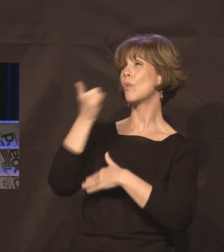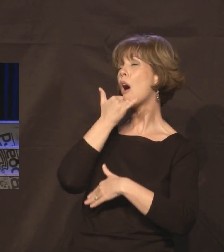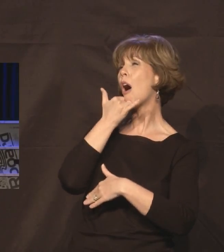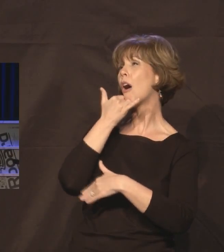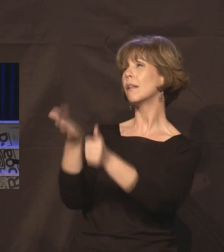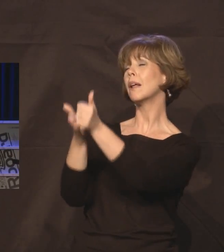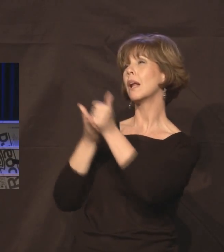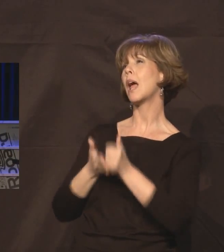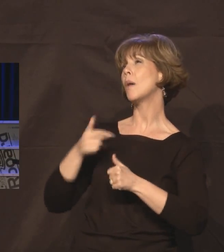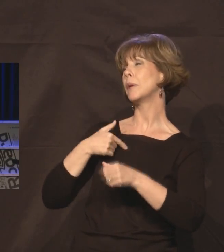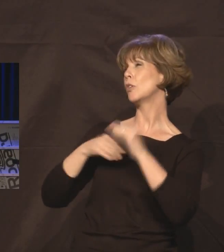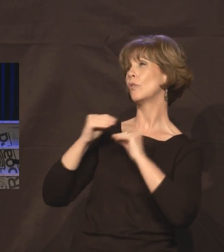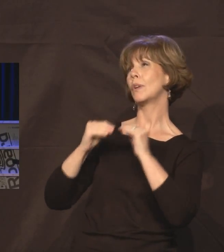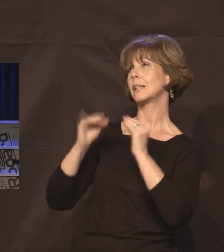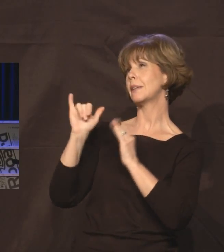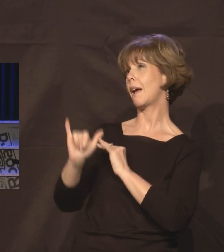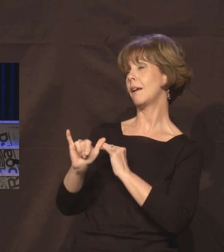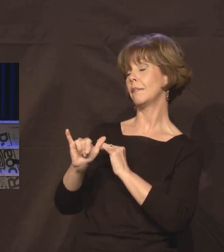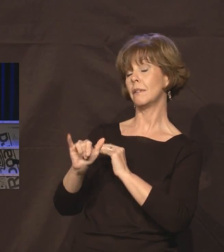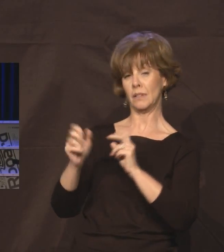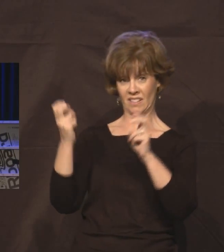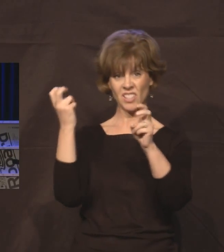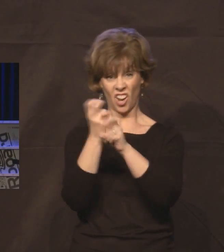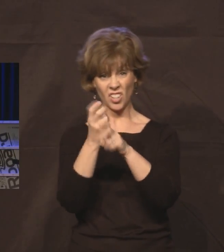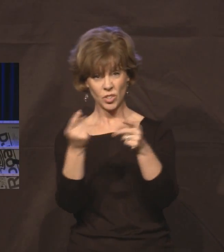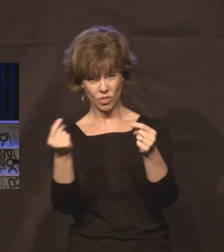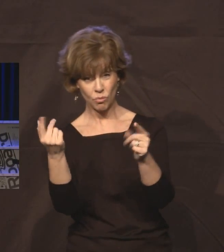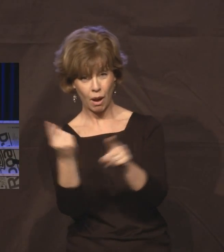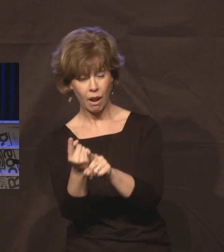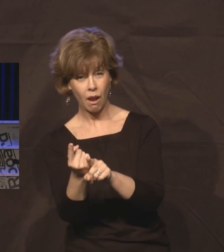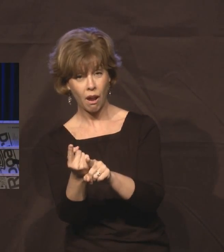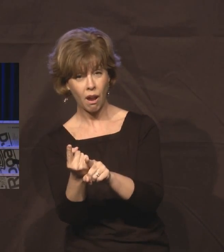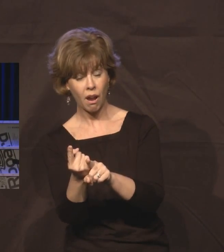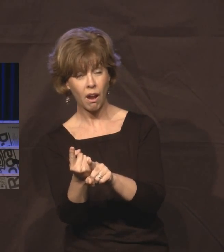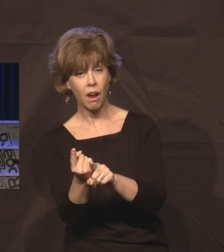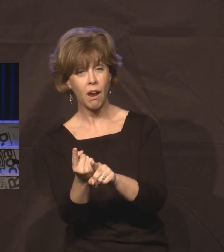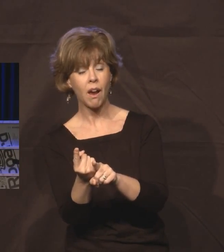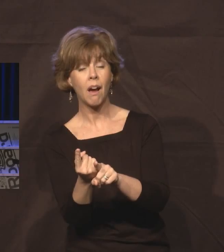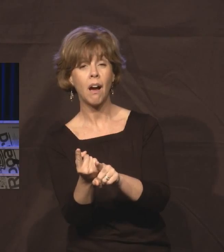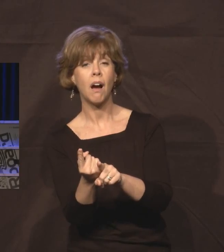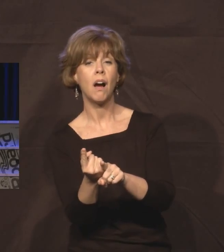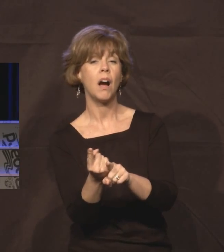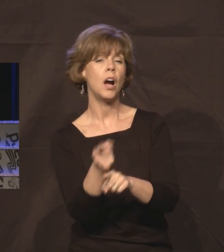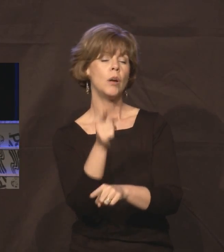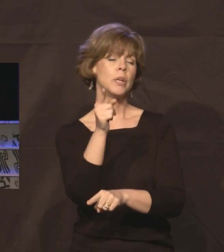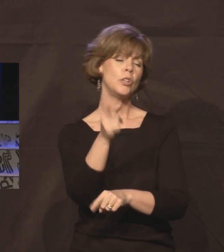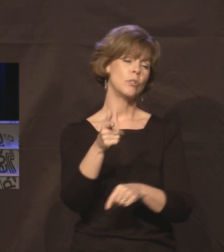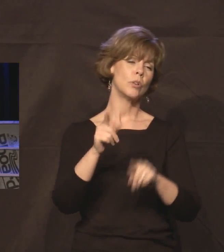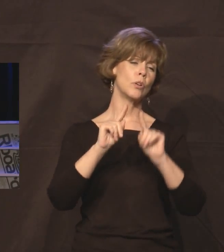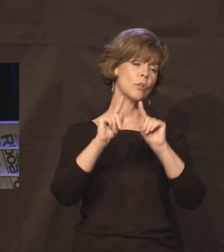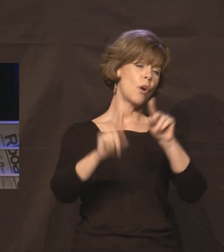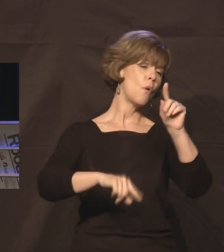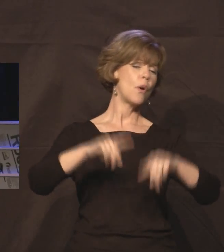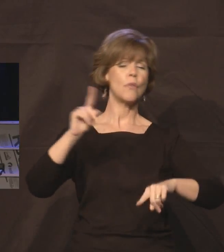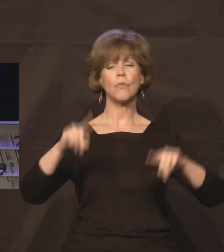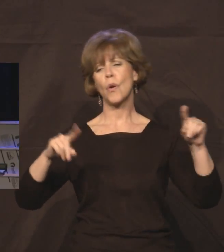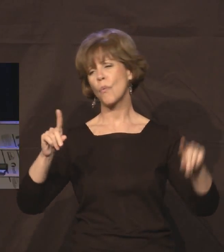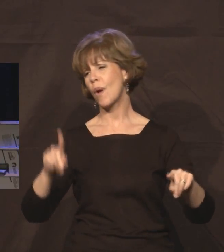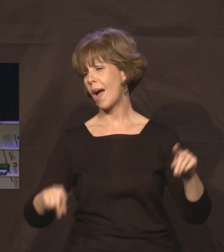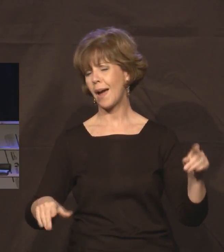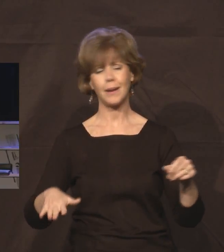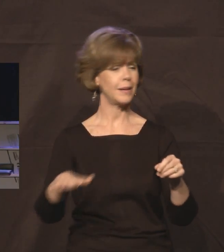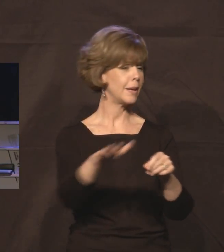it. That's hard to do, right? But see, we can, you know, you could go for a variety of places and hear good